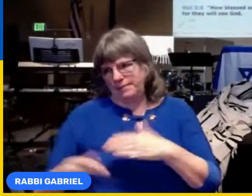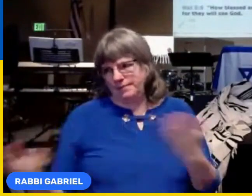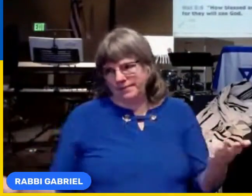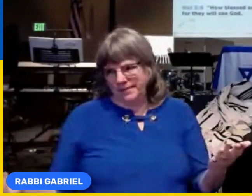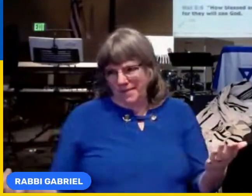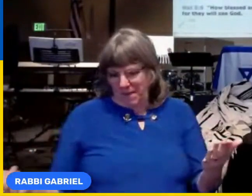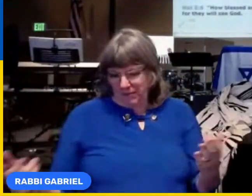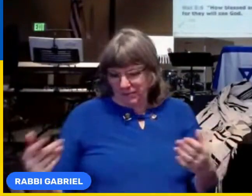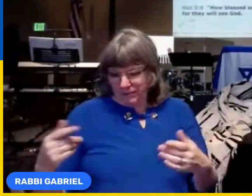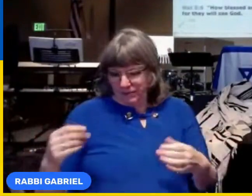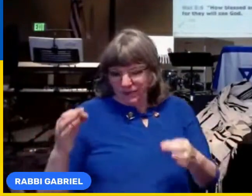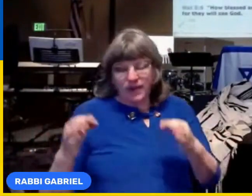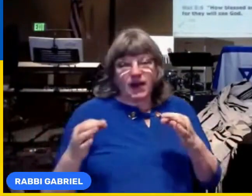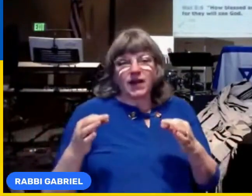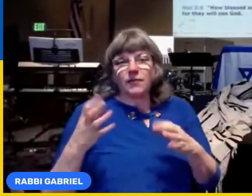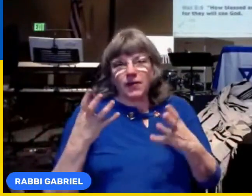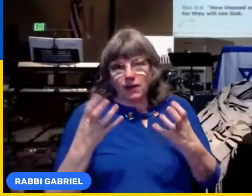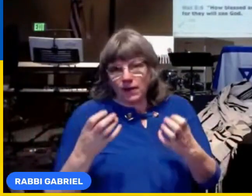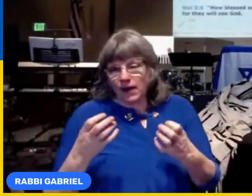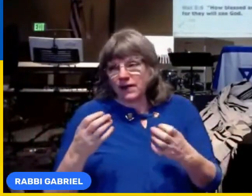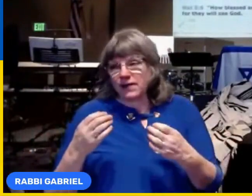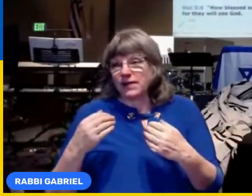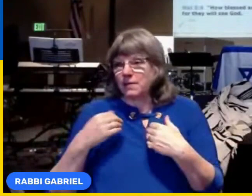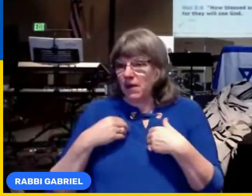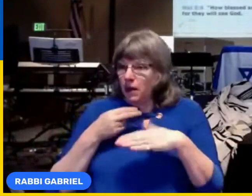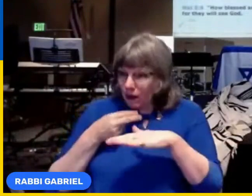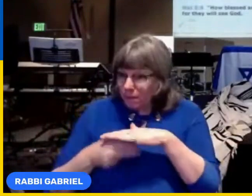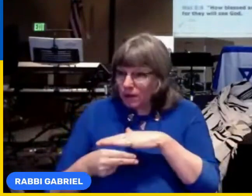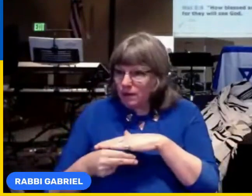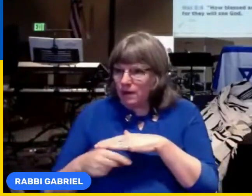To be humble, we have to be humbled.